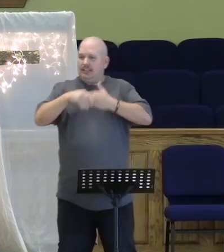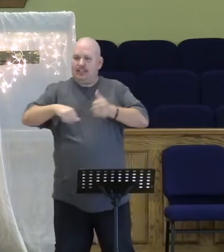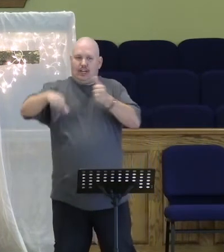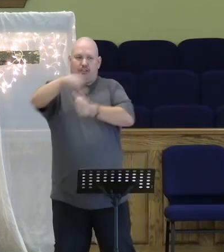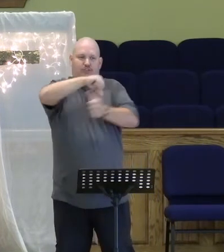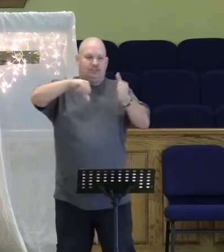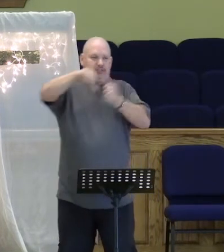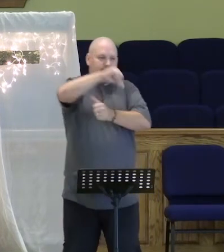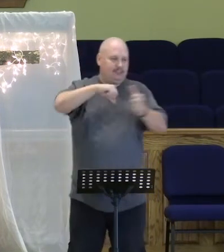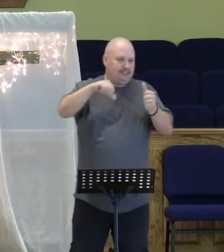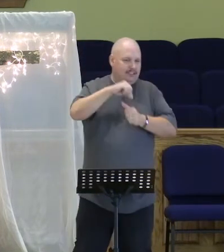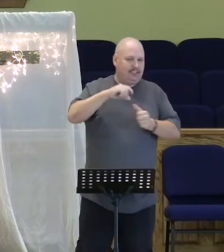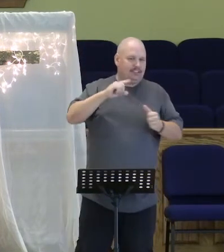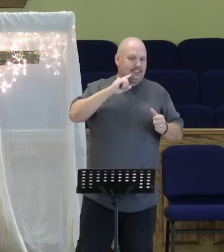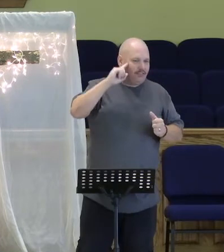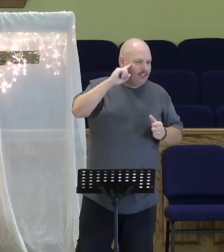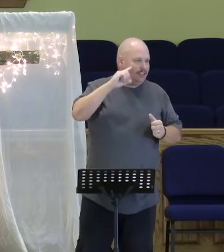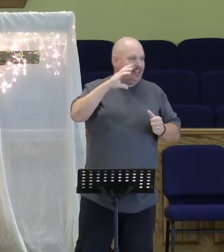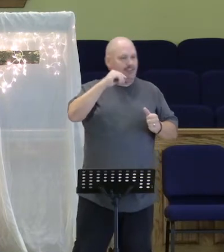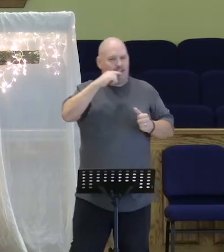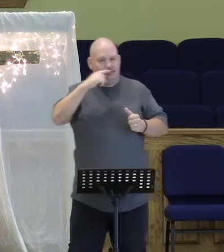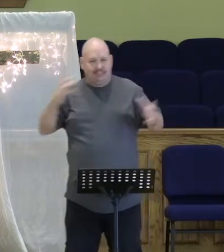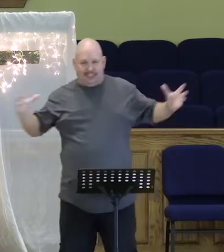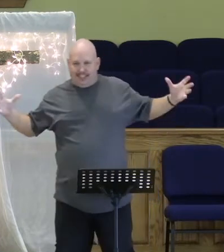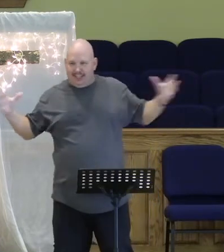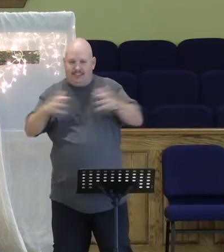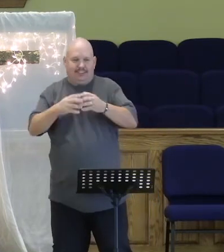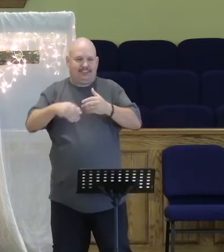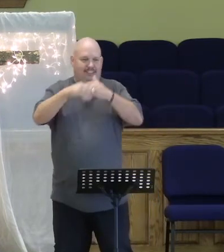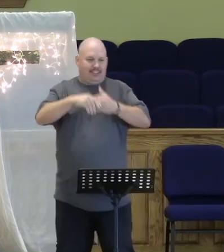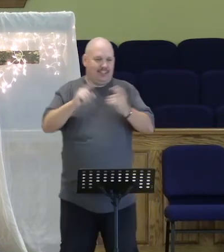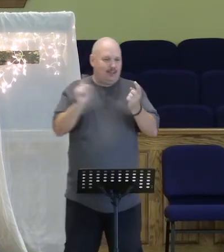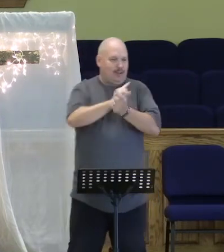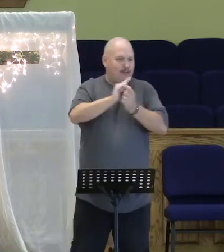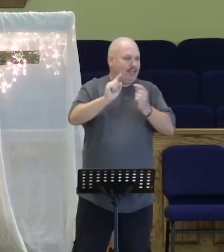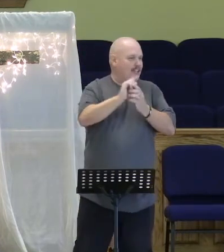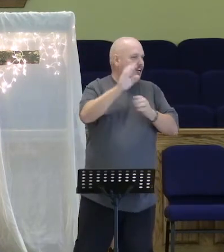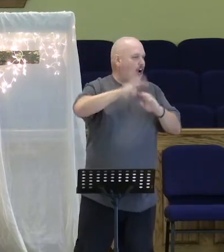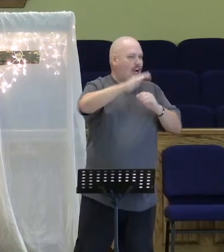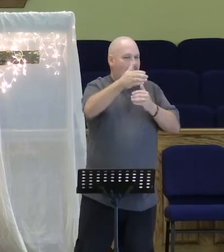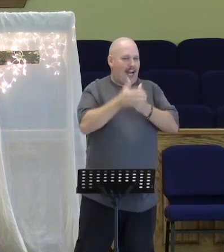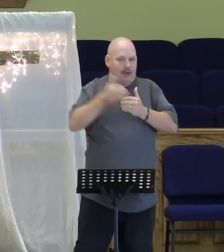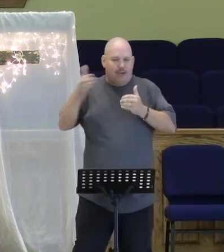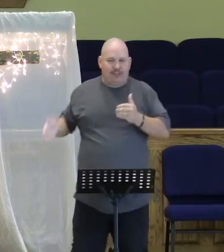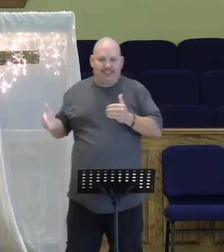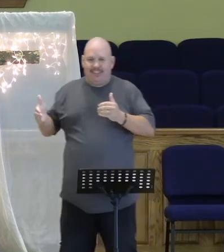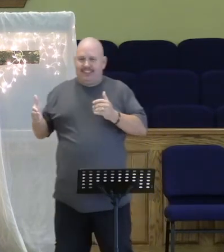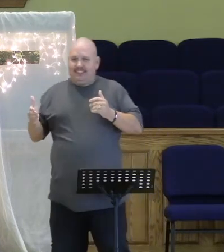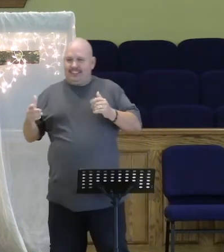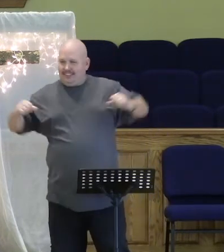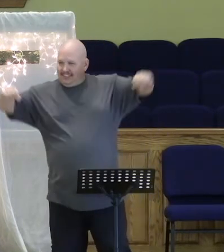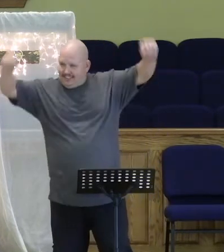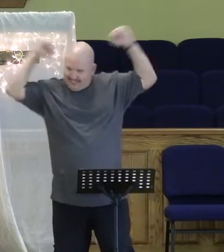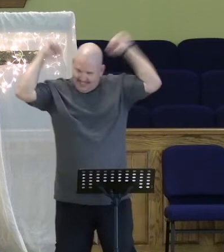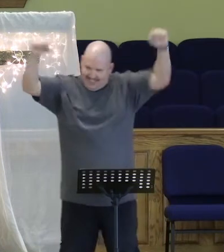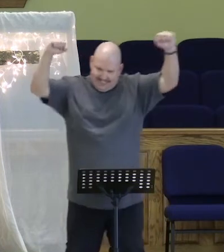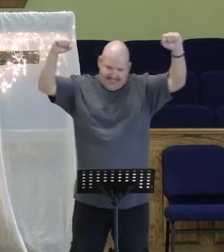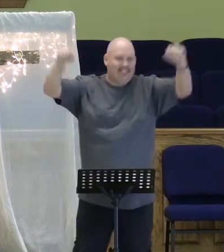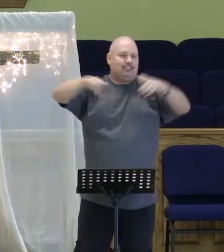Now, I want to, again, as this morning, I want us to have the opportunity for the hearing and deaf to be able to meet each other, shake hands, say hi to your neighbor. Yeah,